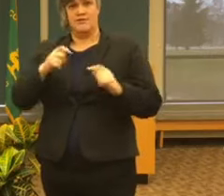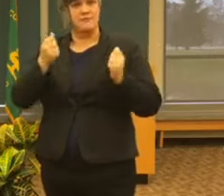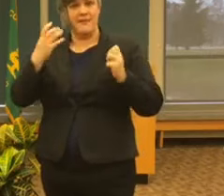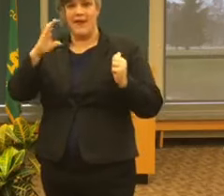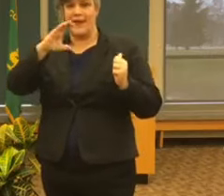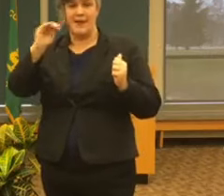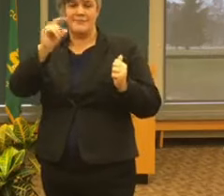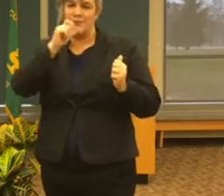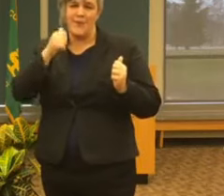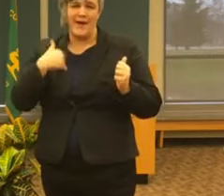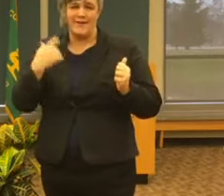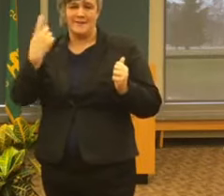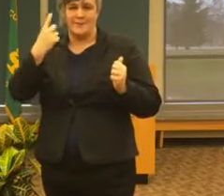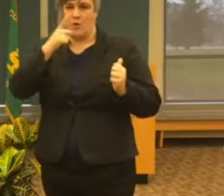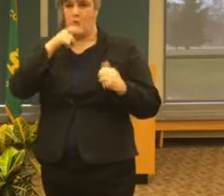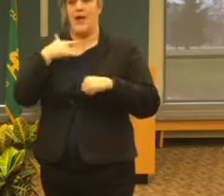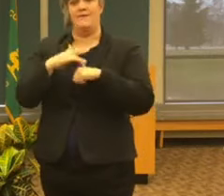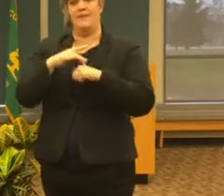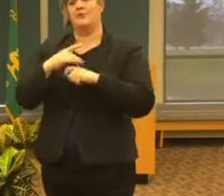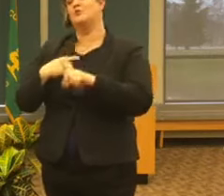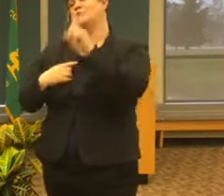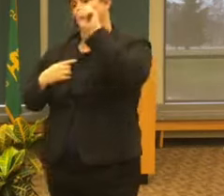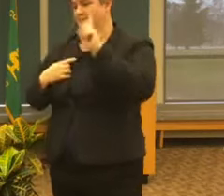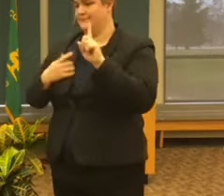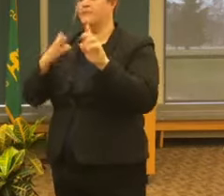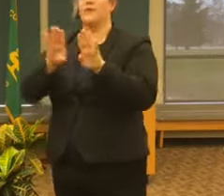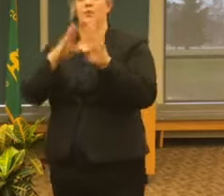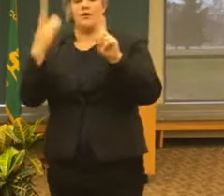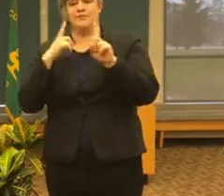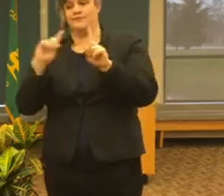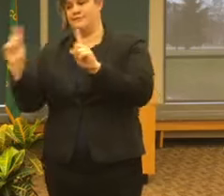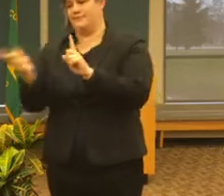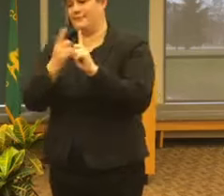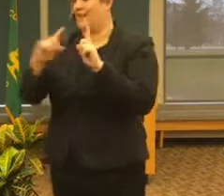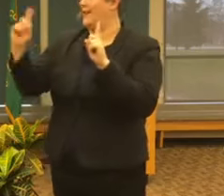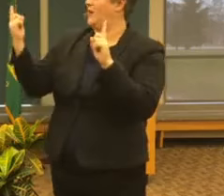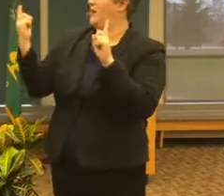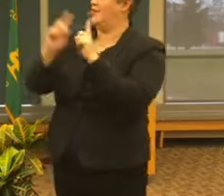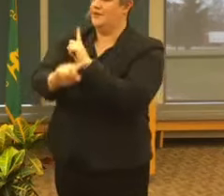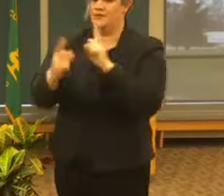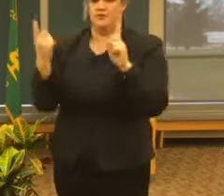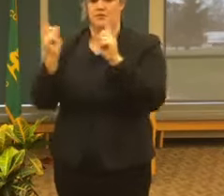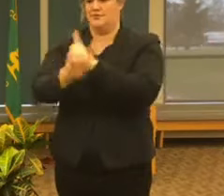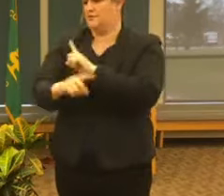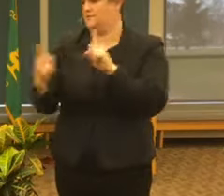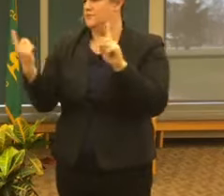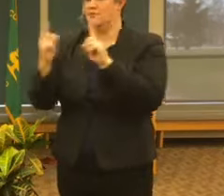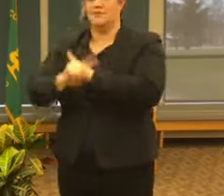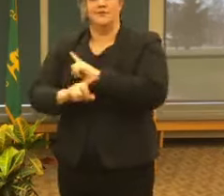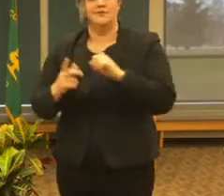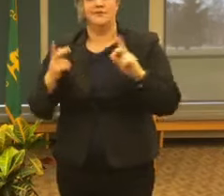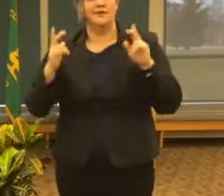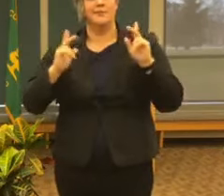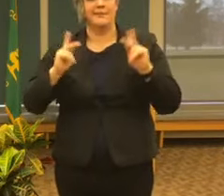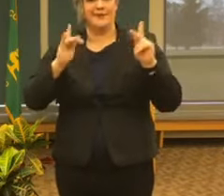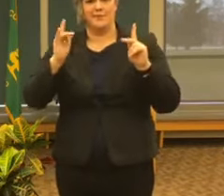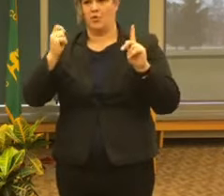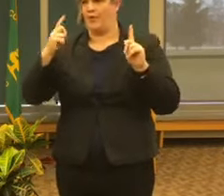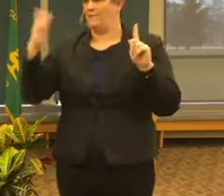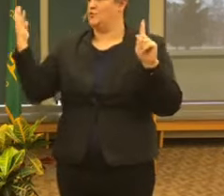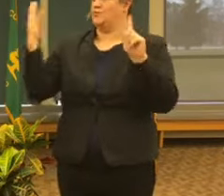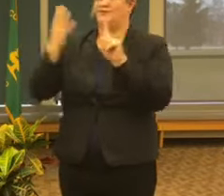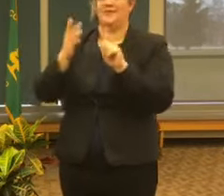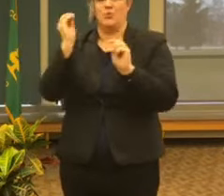have someone who can be at the door screening each person that comes in. In my business, people come in at all different times and there's not really someone who's at the door